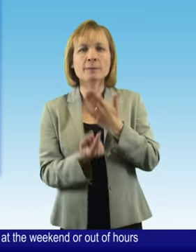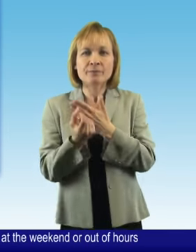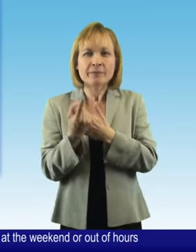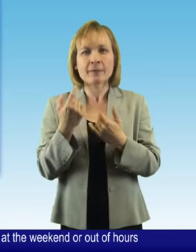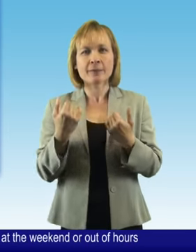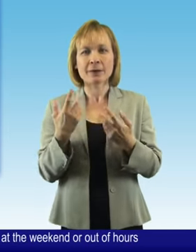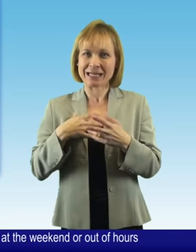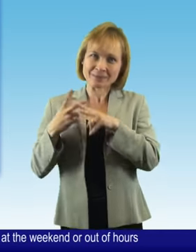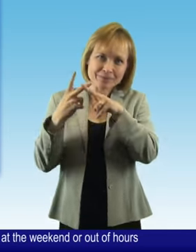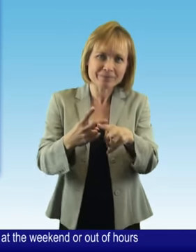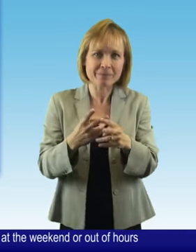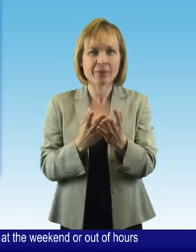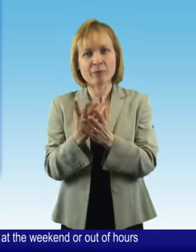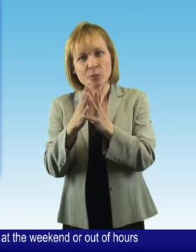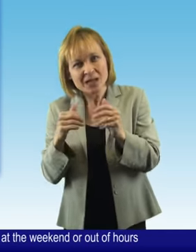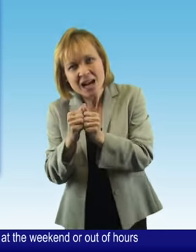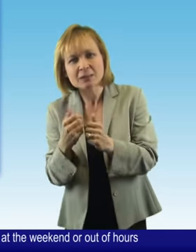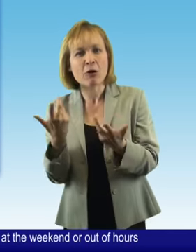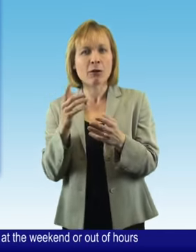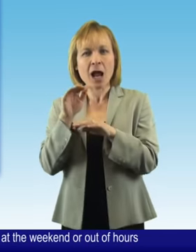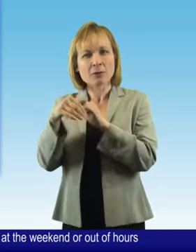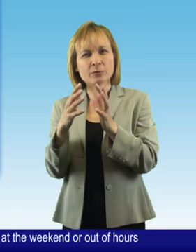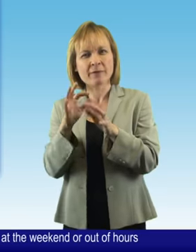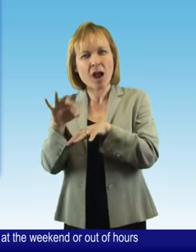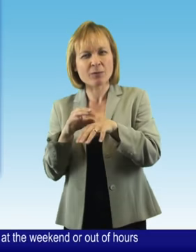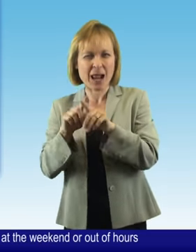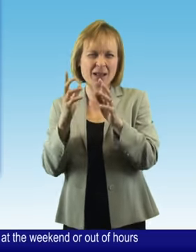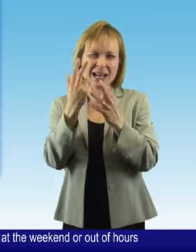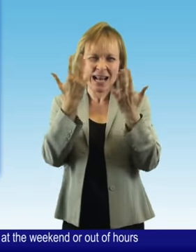Are likely to need care at the weekend or out of hours.